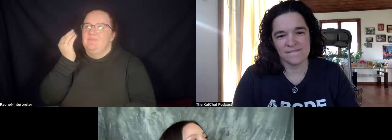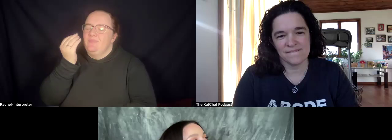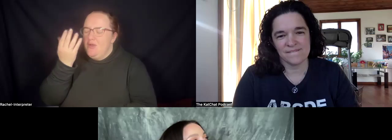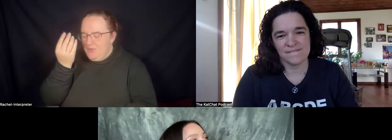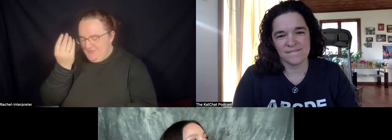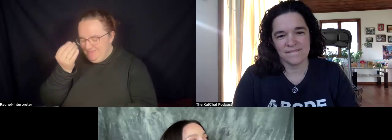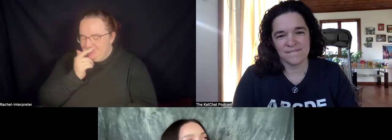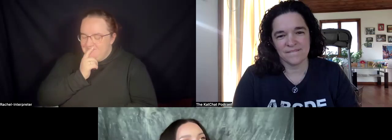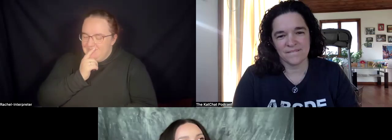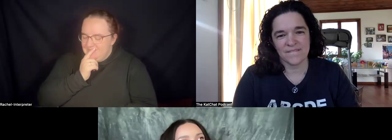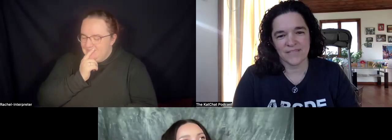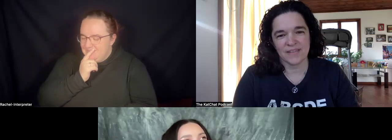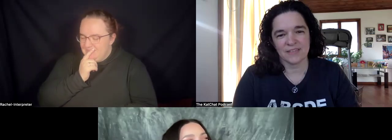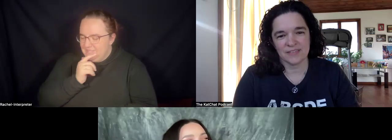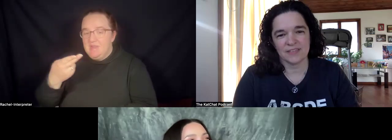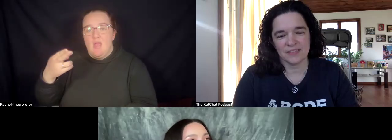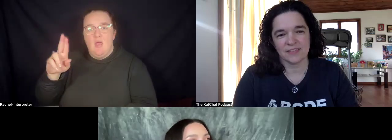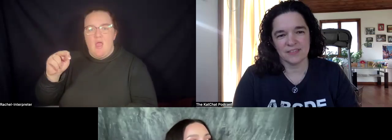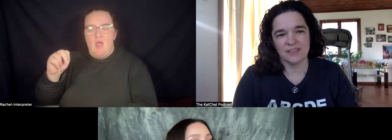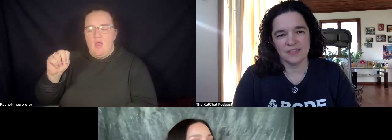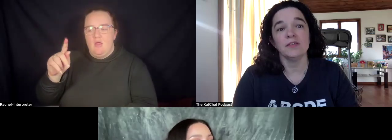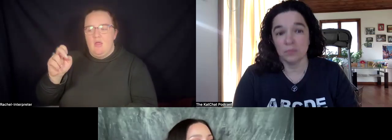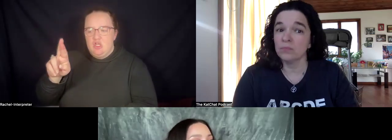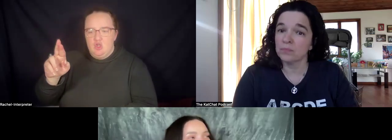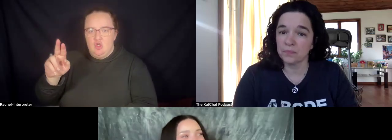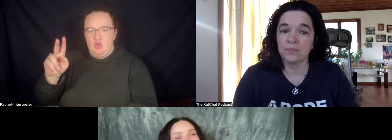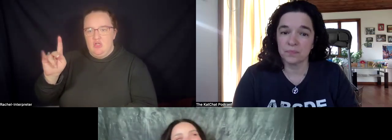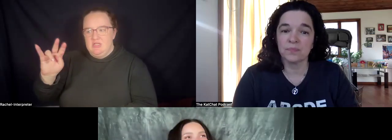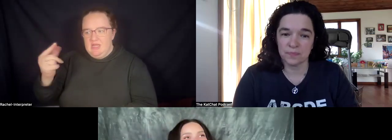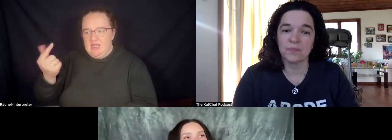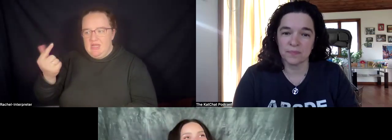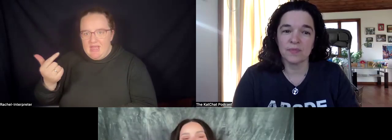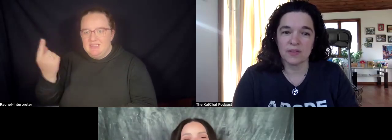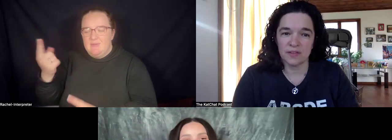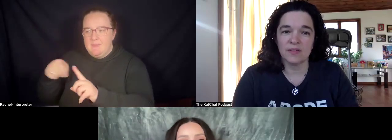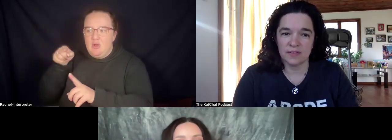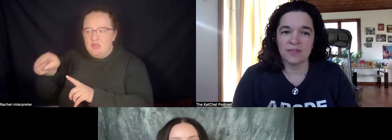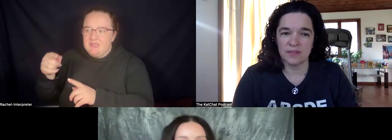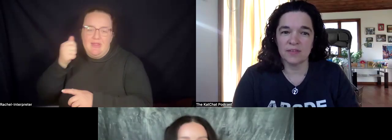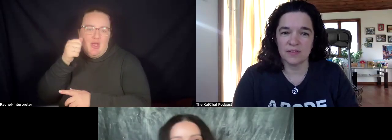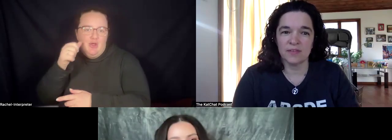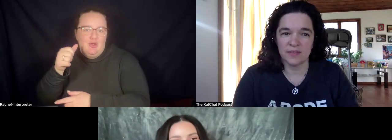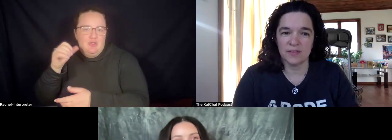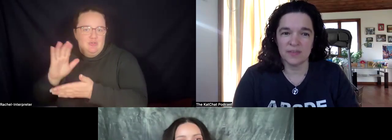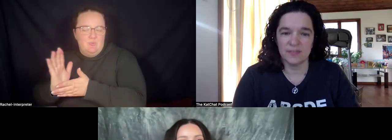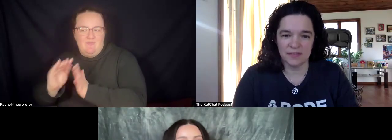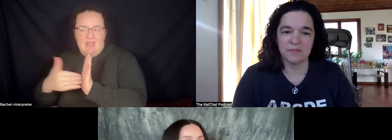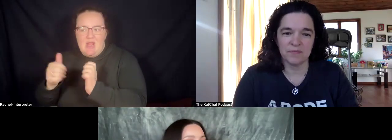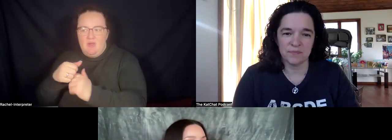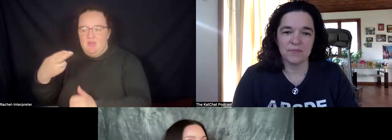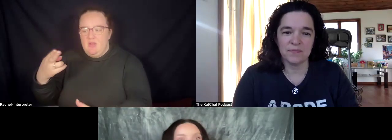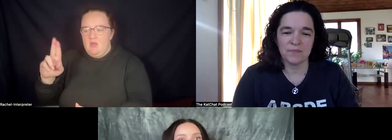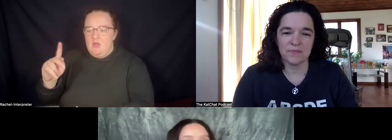oh, I really love Hunter King. I just think there's something about her. So if I could do like a girls movie again with like Hunter King